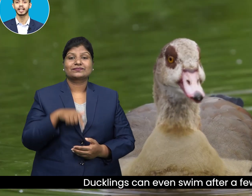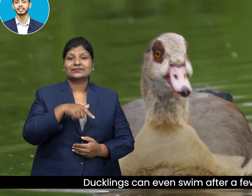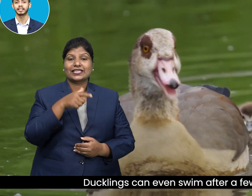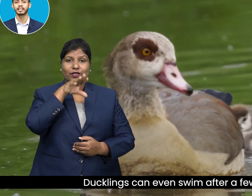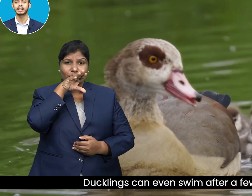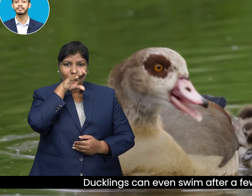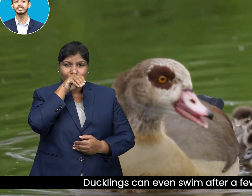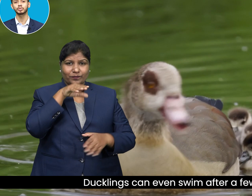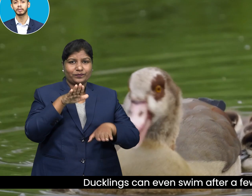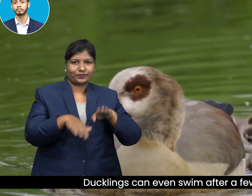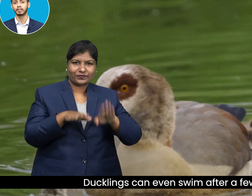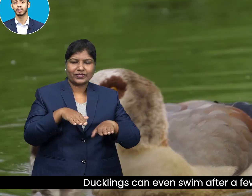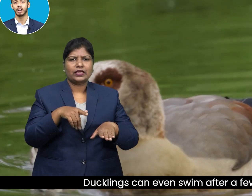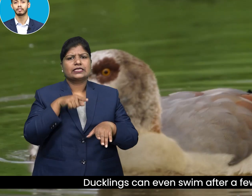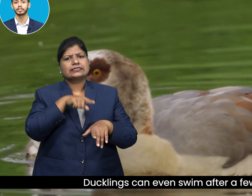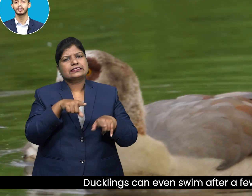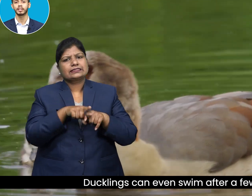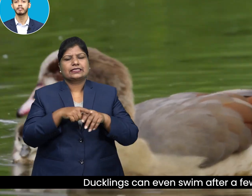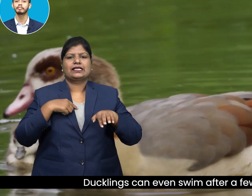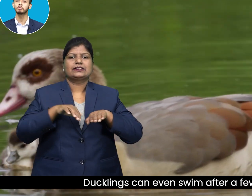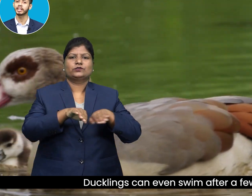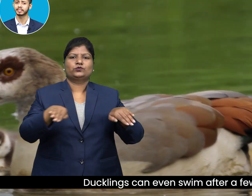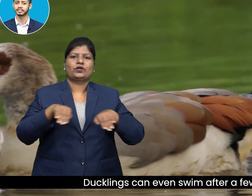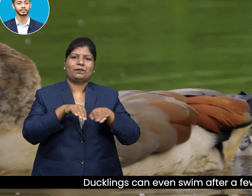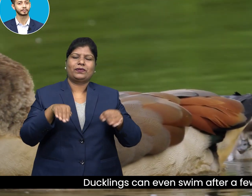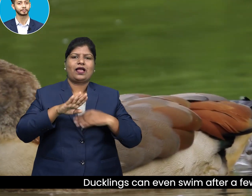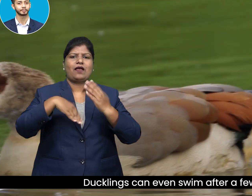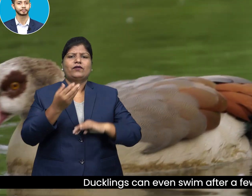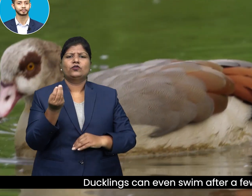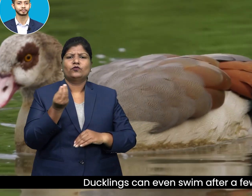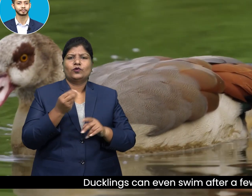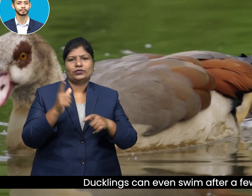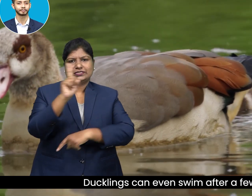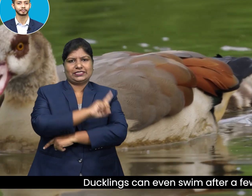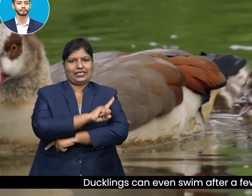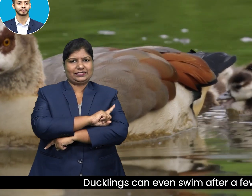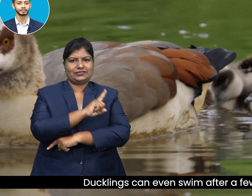Ducklings can even swim after a few days.